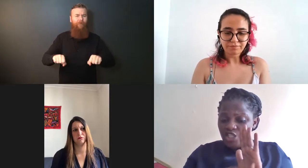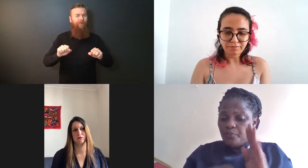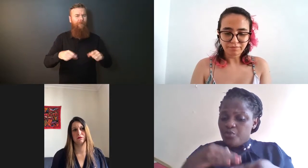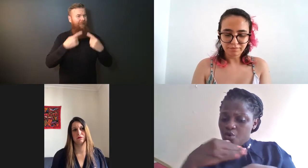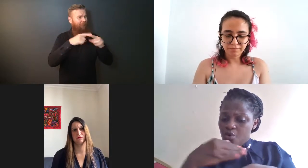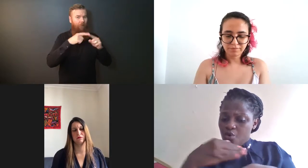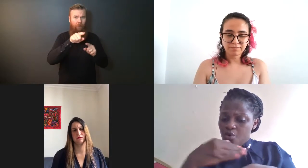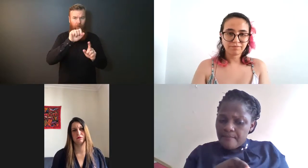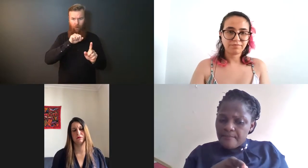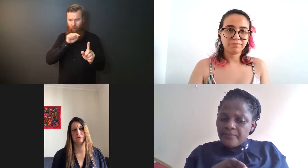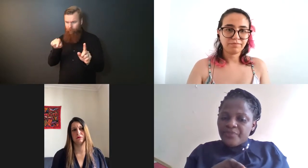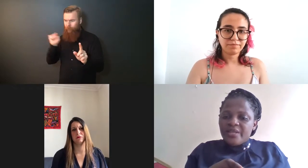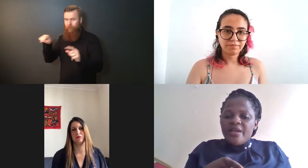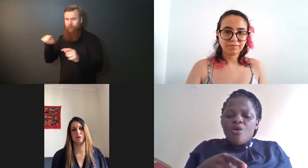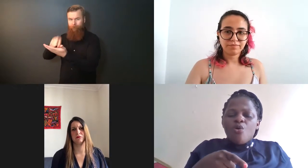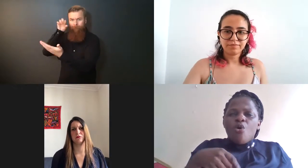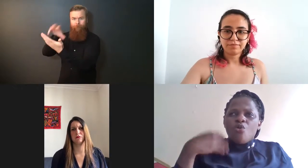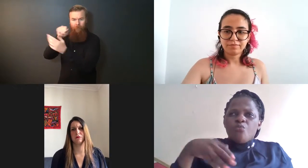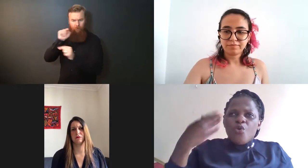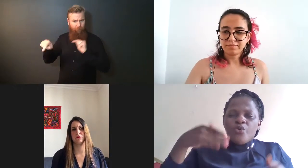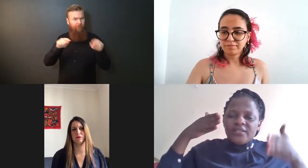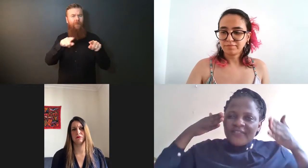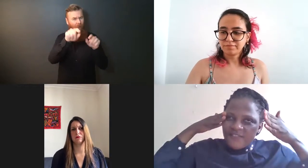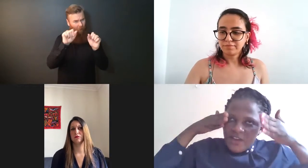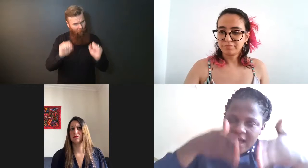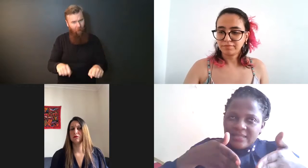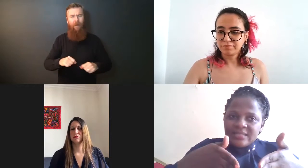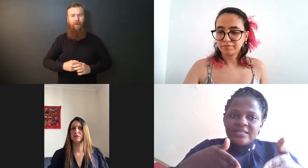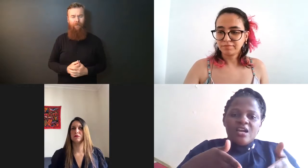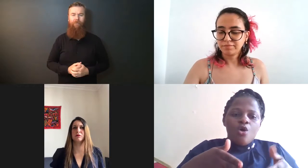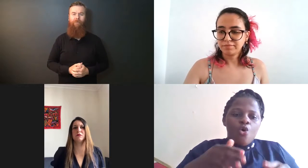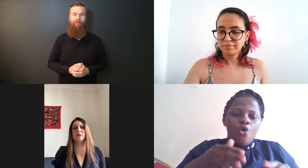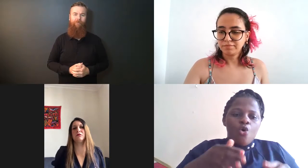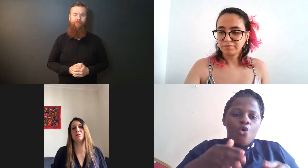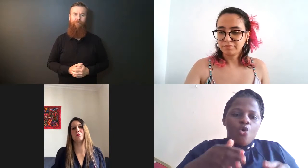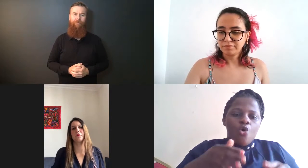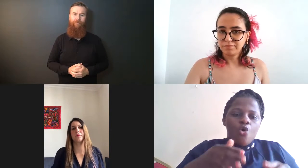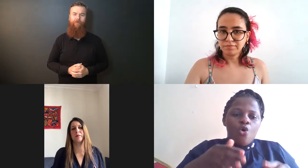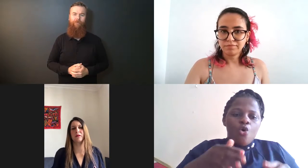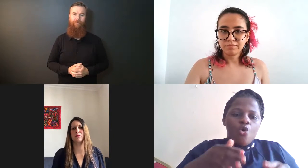So I'd love to inform that on the bridge program, always